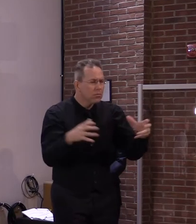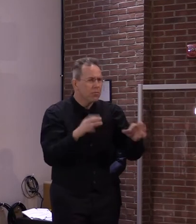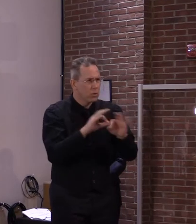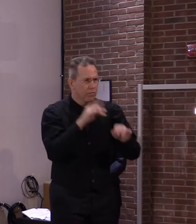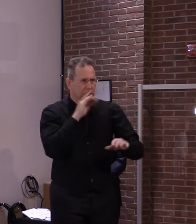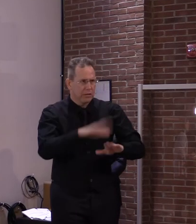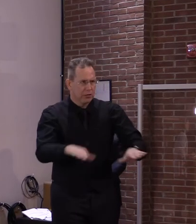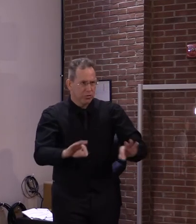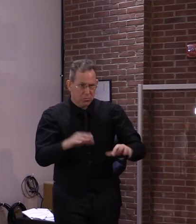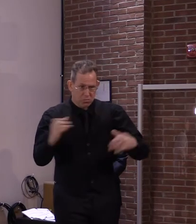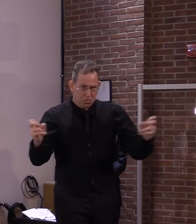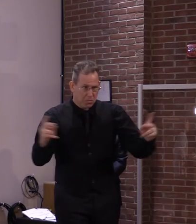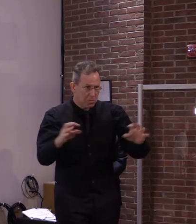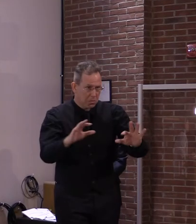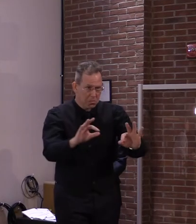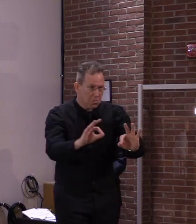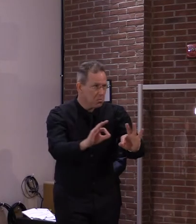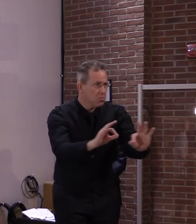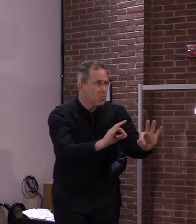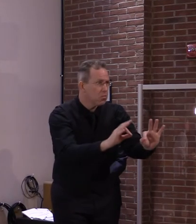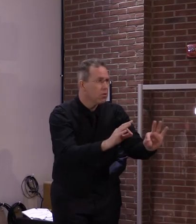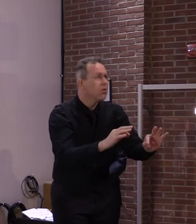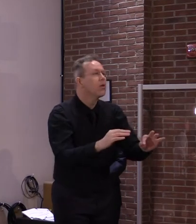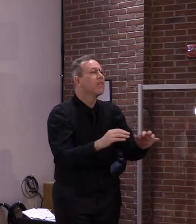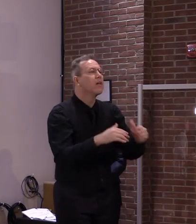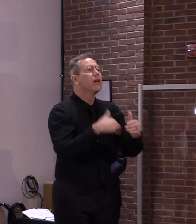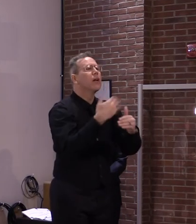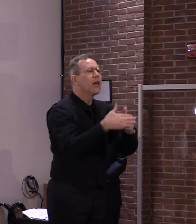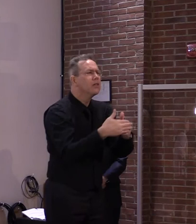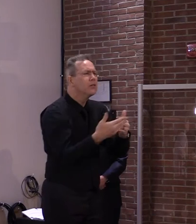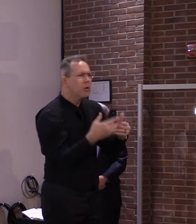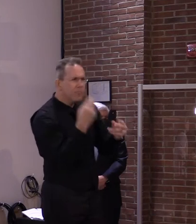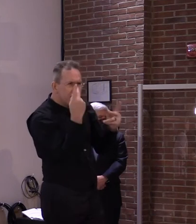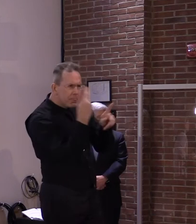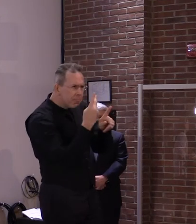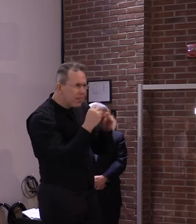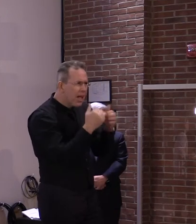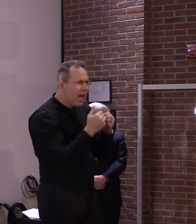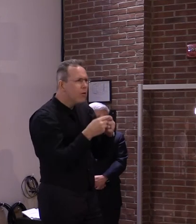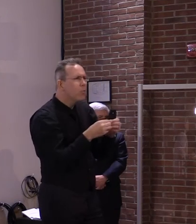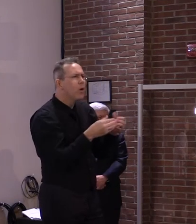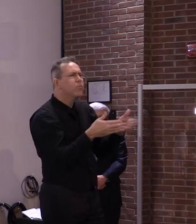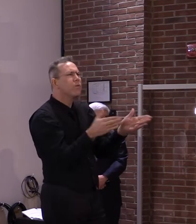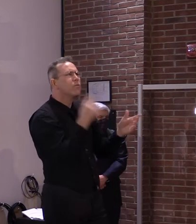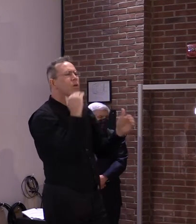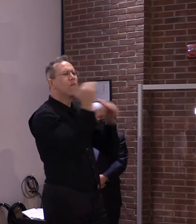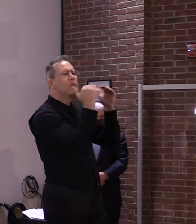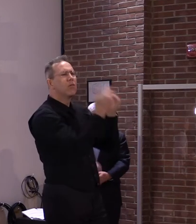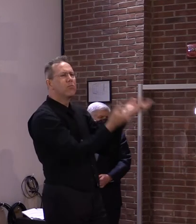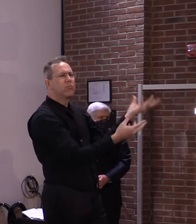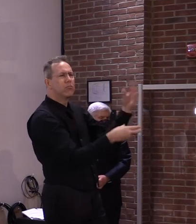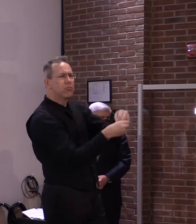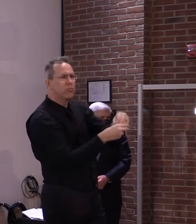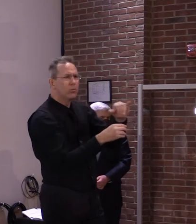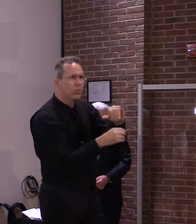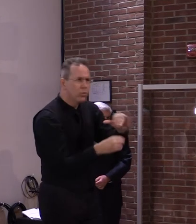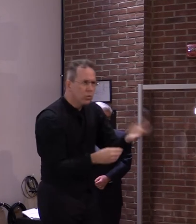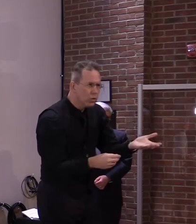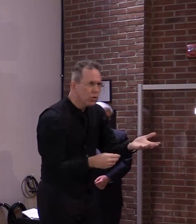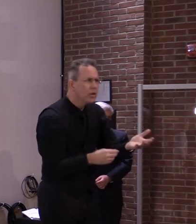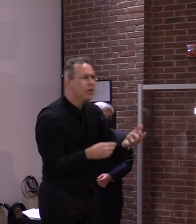we'll be looking next for opera to create opportunities for adult athletes certainly as the opportunities to play